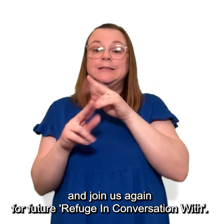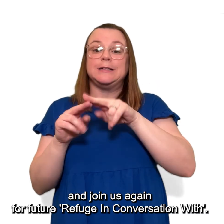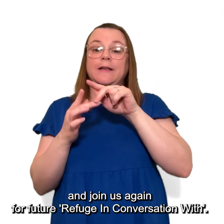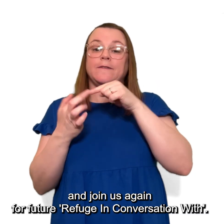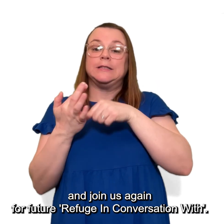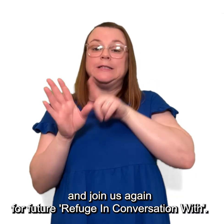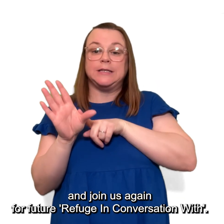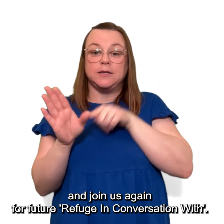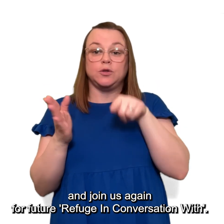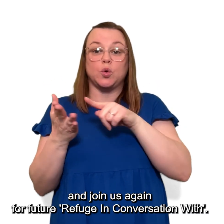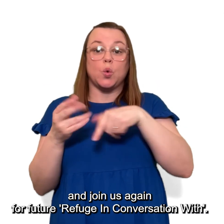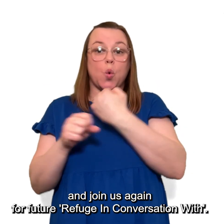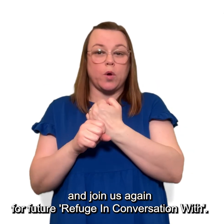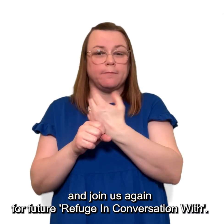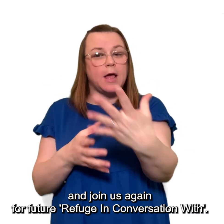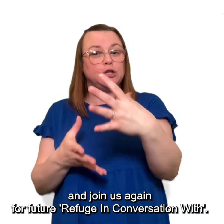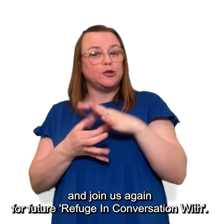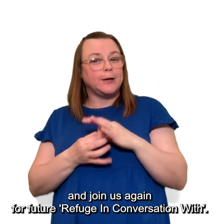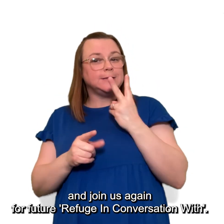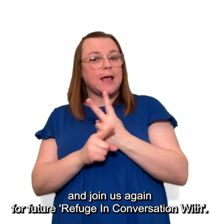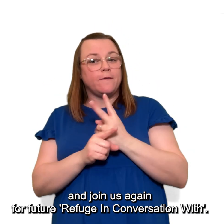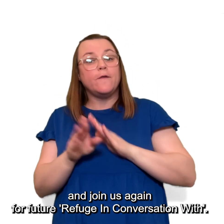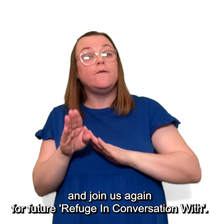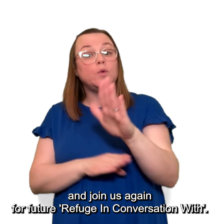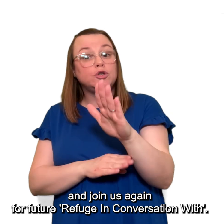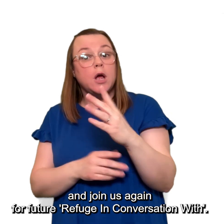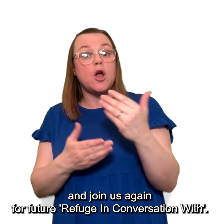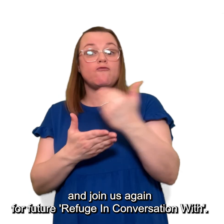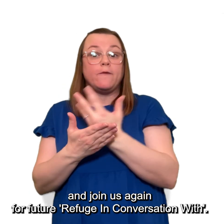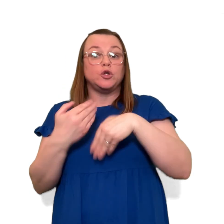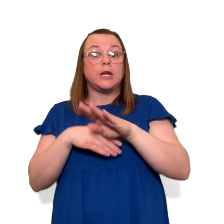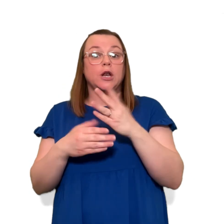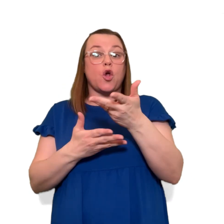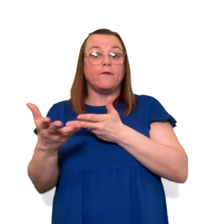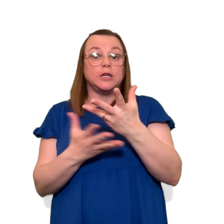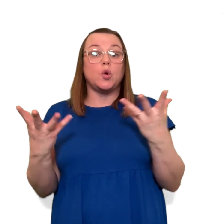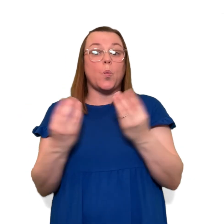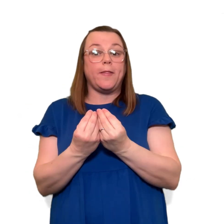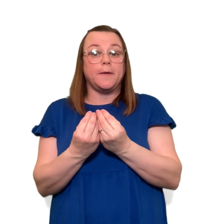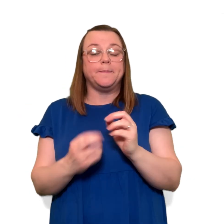refugetechsafety.org and join us again for future Refuge in Conversation With.